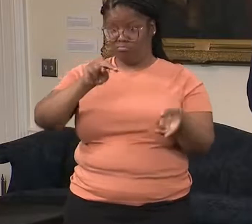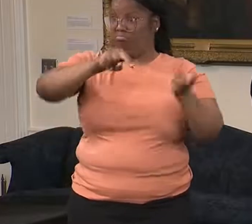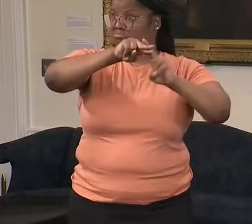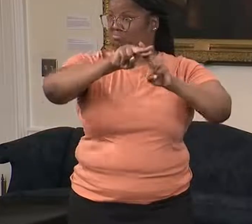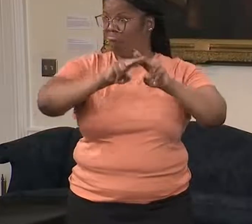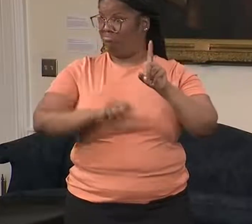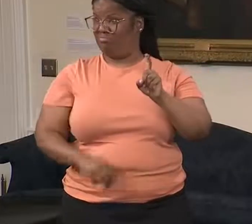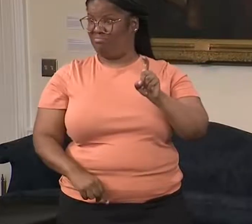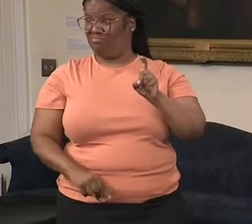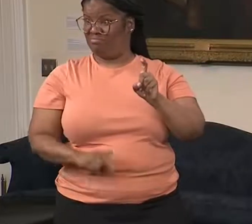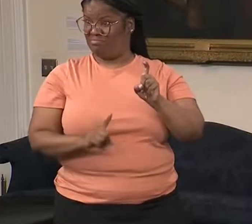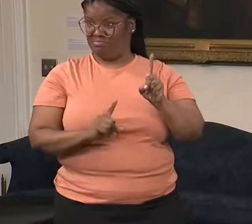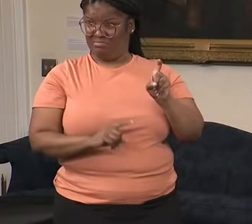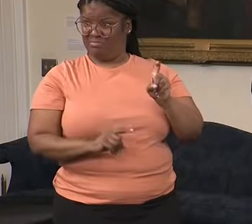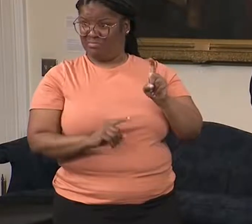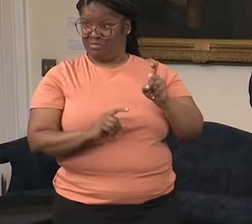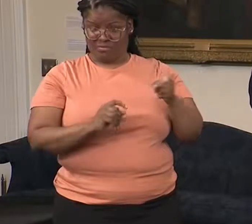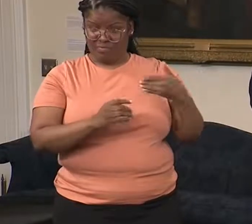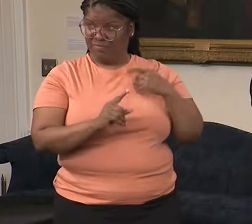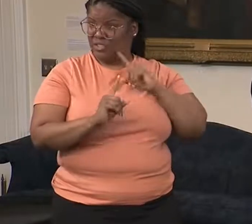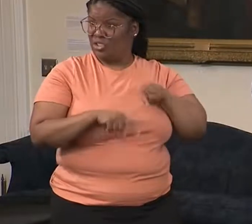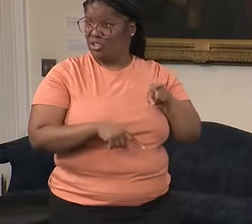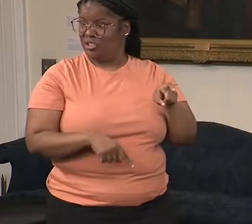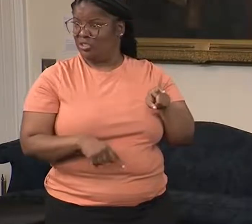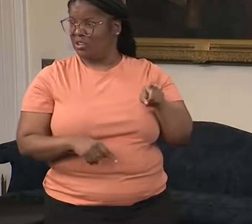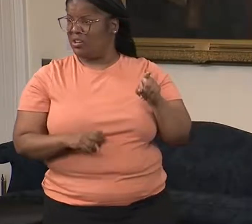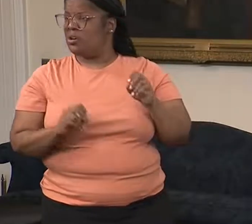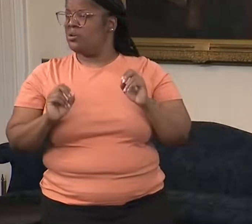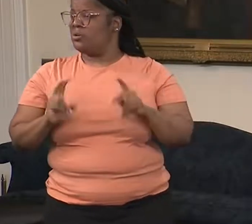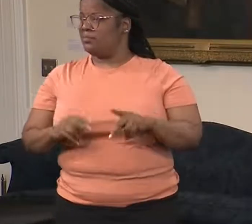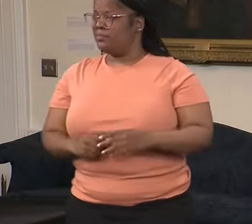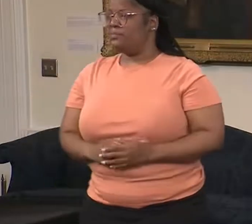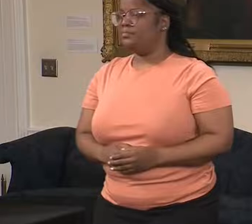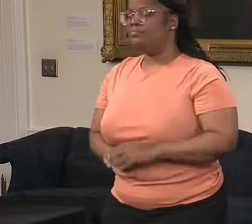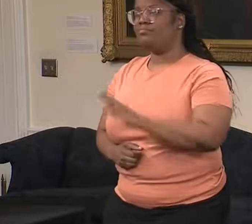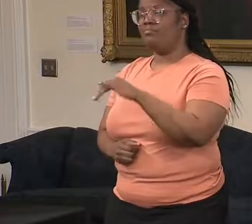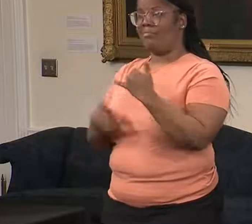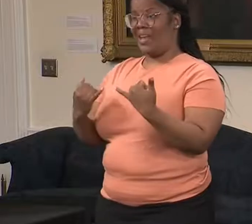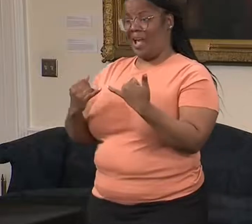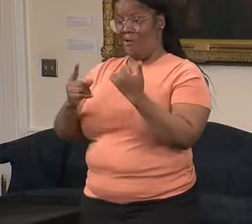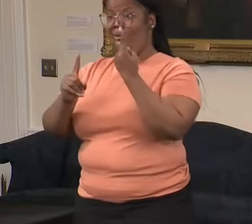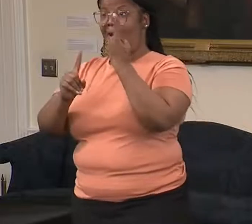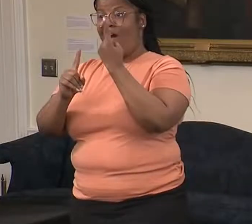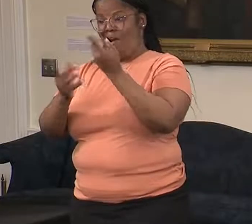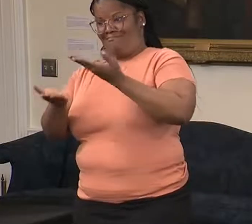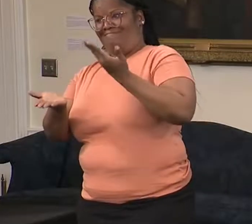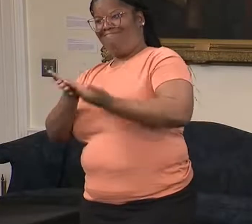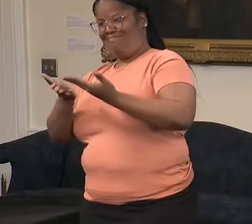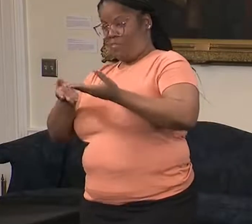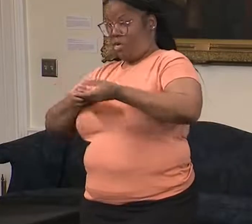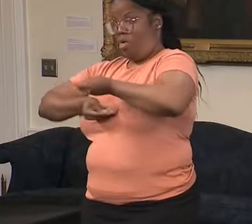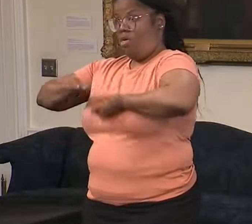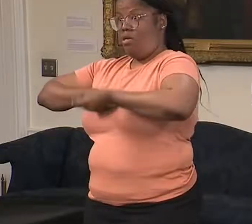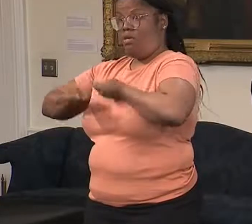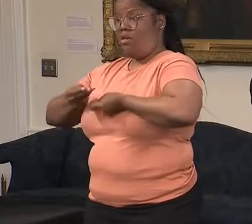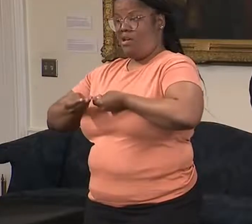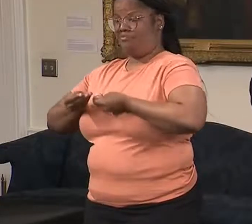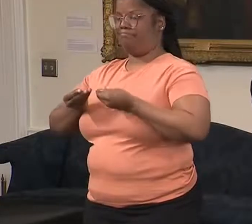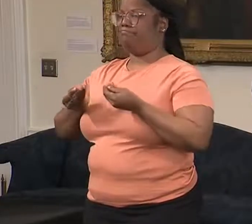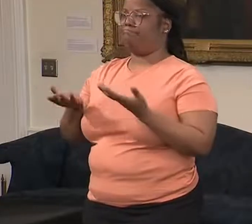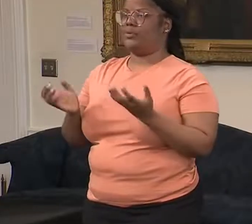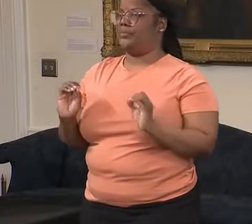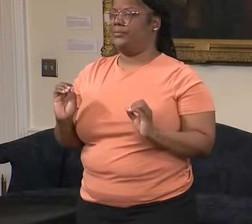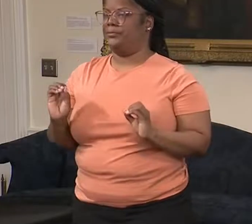We don't see a one definitive thing, but we're still seeing the things we've talked about for a long time. We have almost none of it has to do